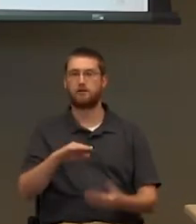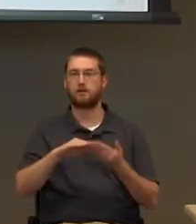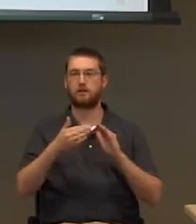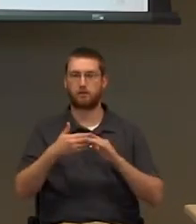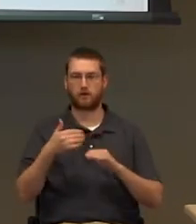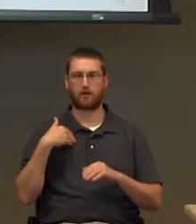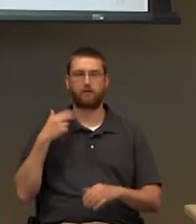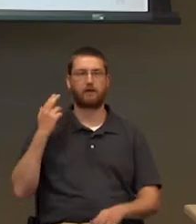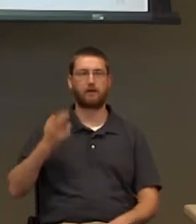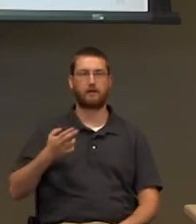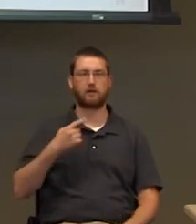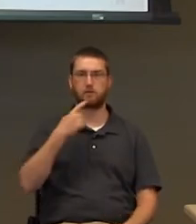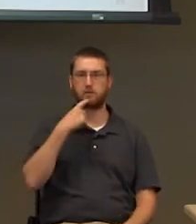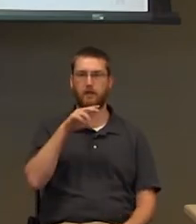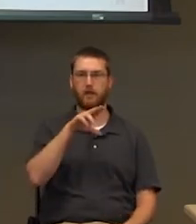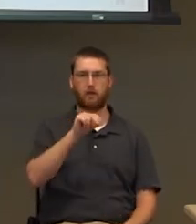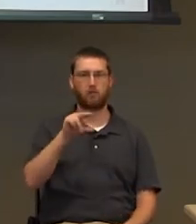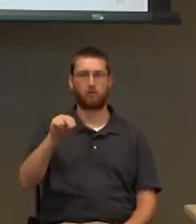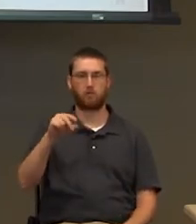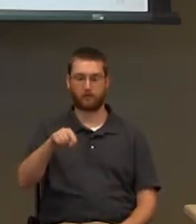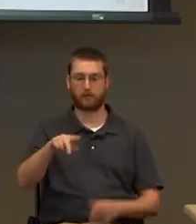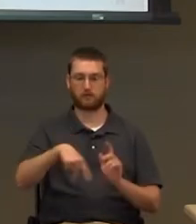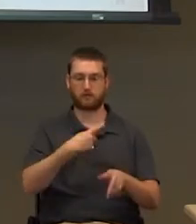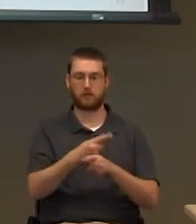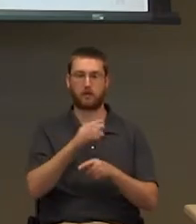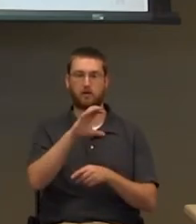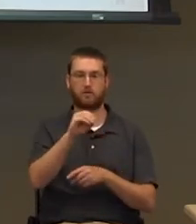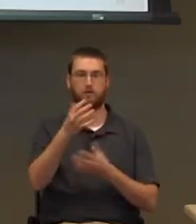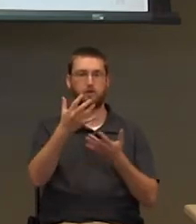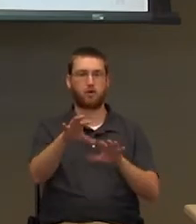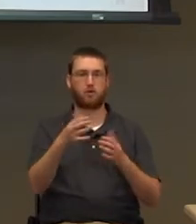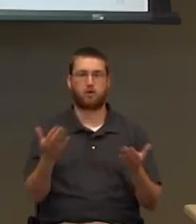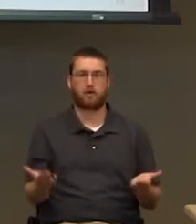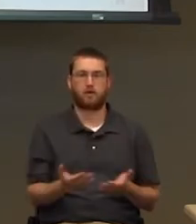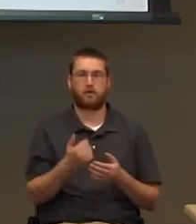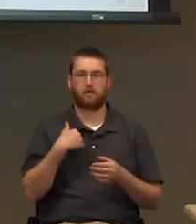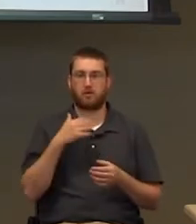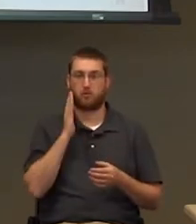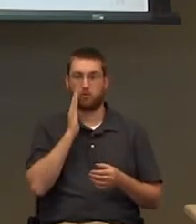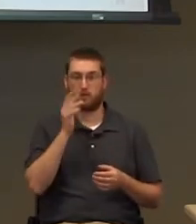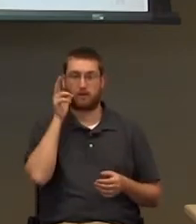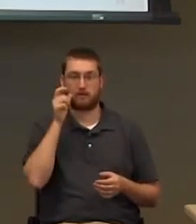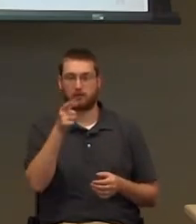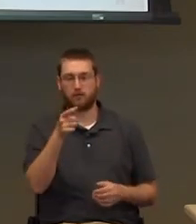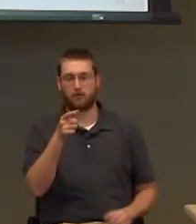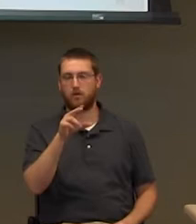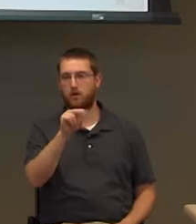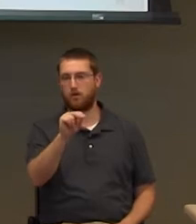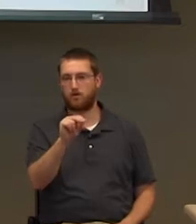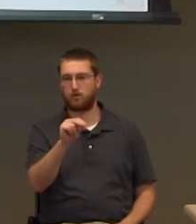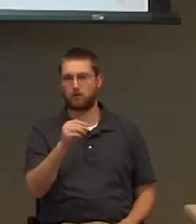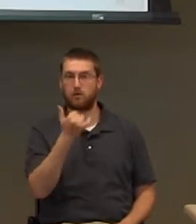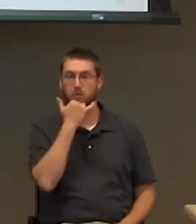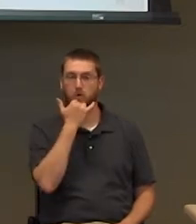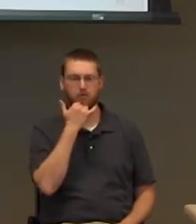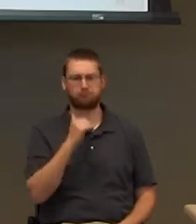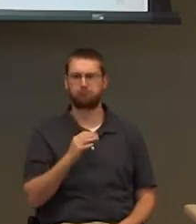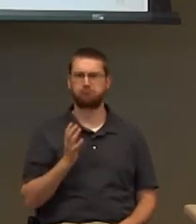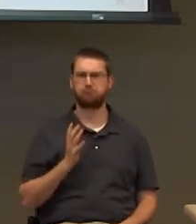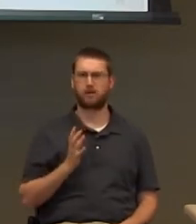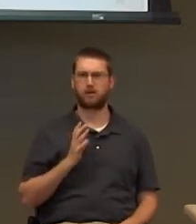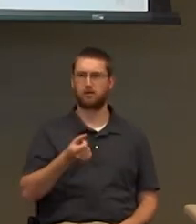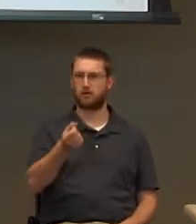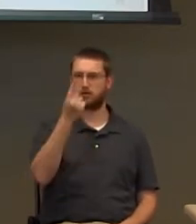has a history of saying, these aren't the types of companies we want here, so we're not going to entertain that. There's nothing wrong with that. You need to understand